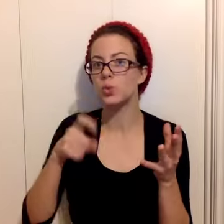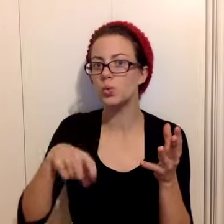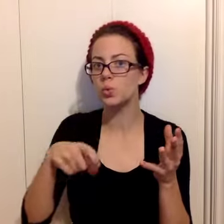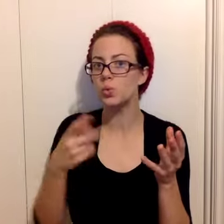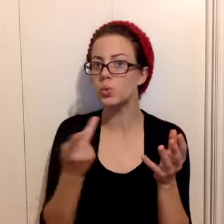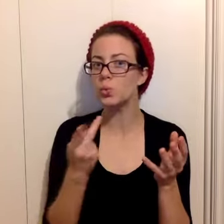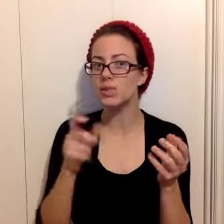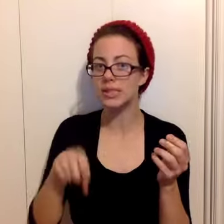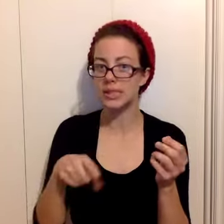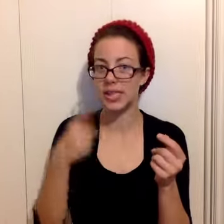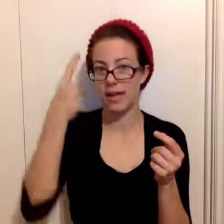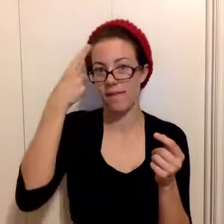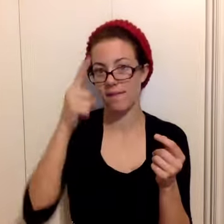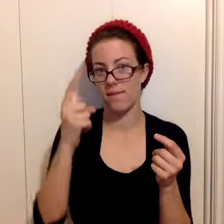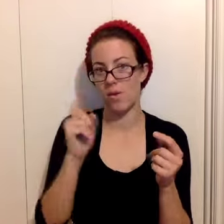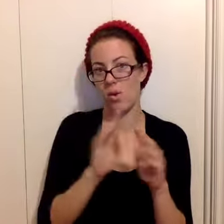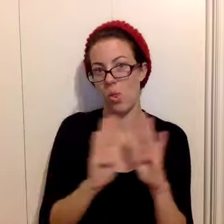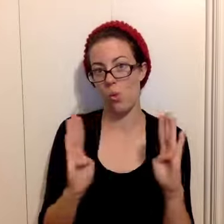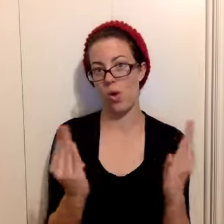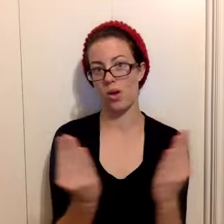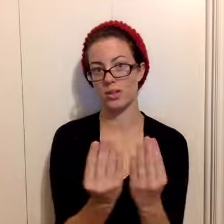All right, let's review together.